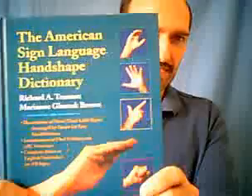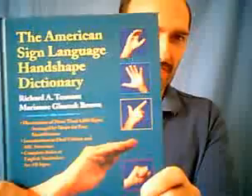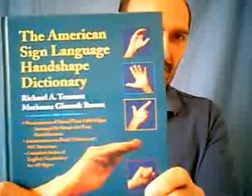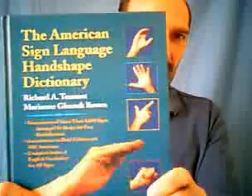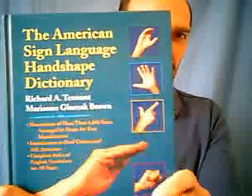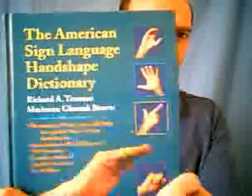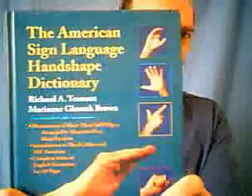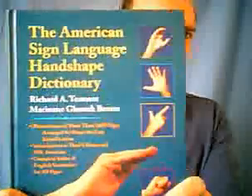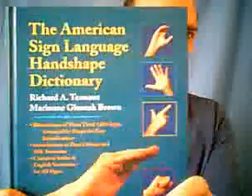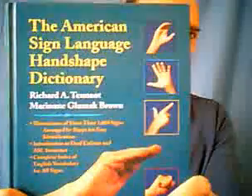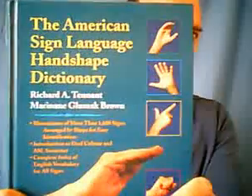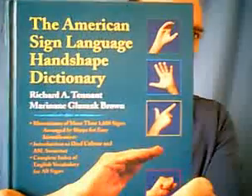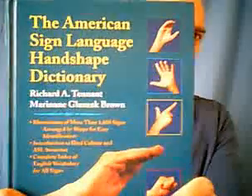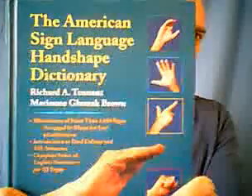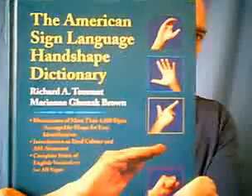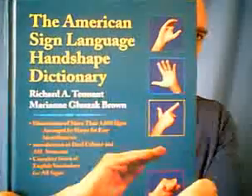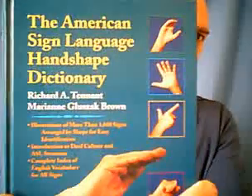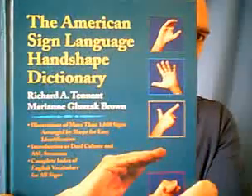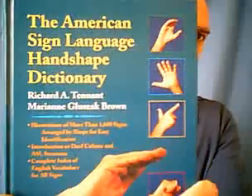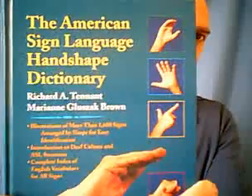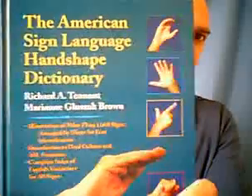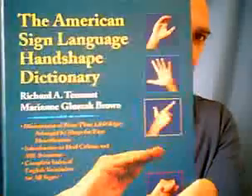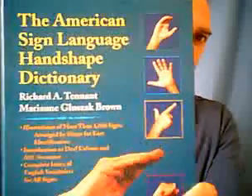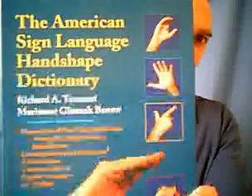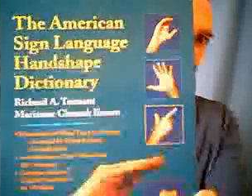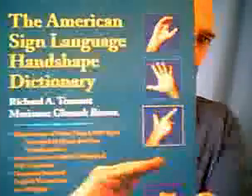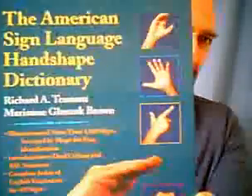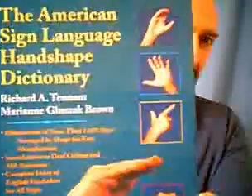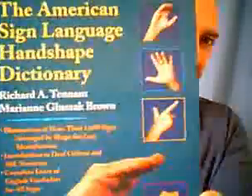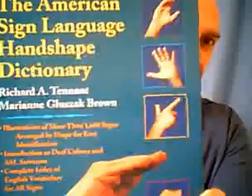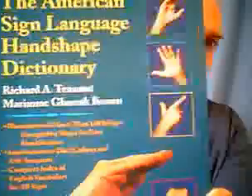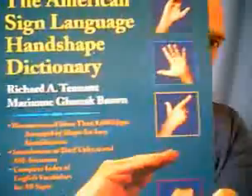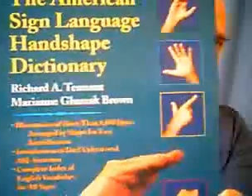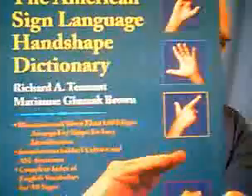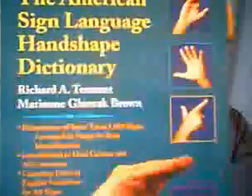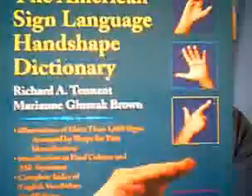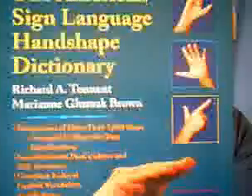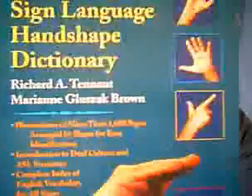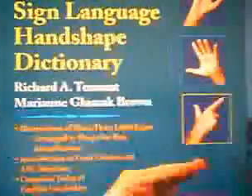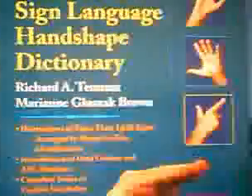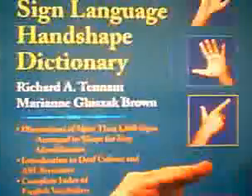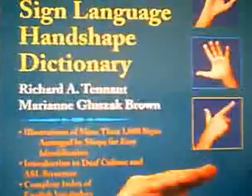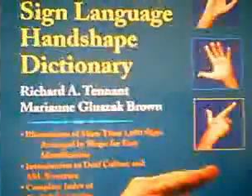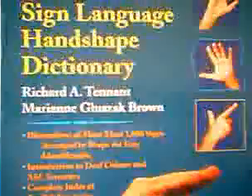Sign Language Handshake Dictionary by Richard A. Tennant and Marianne